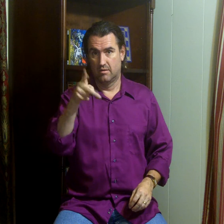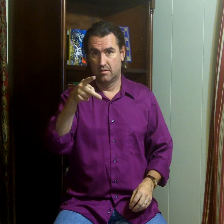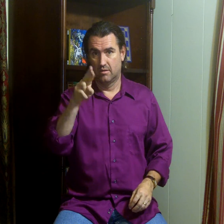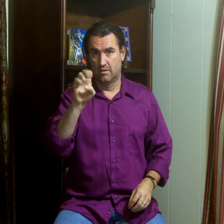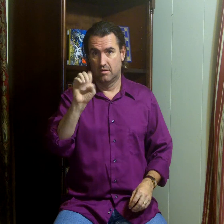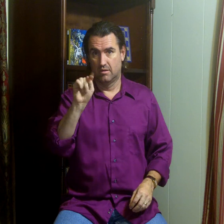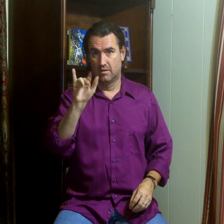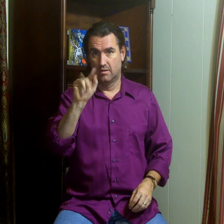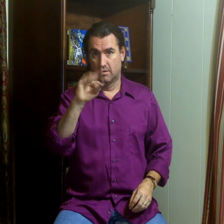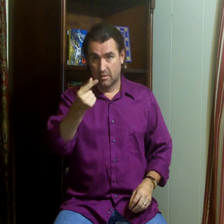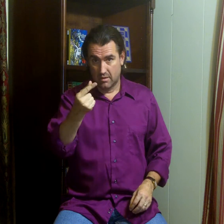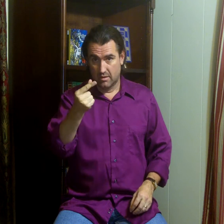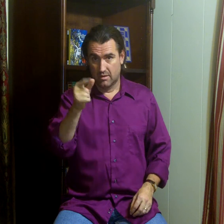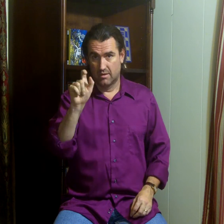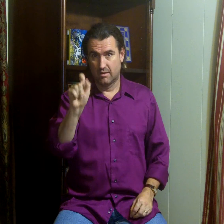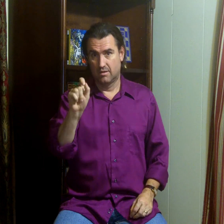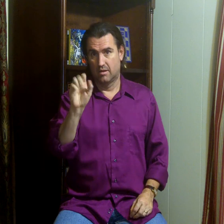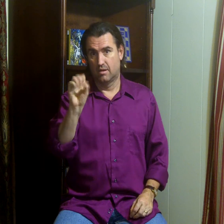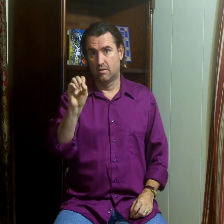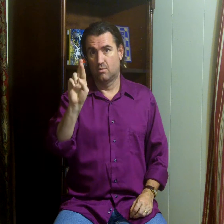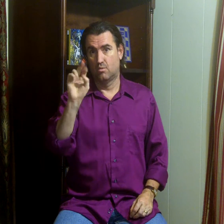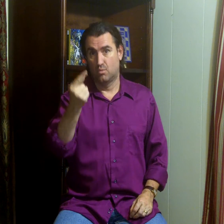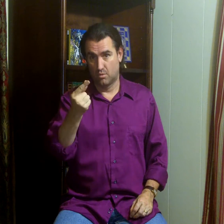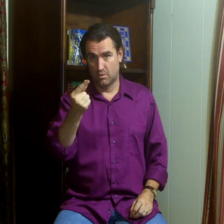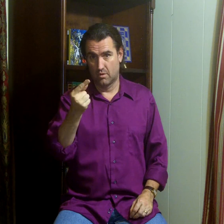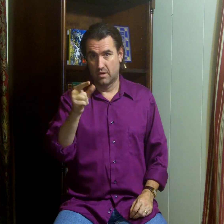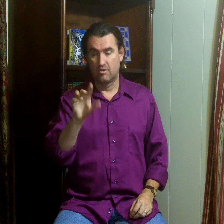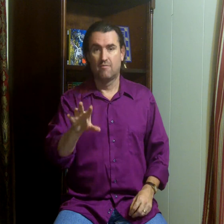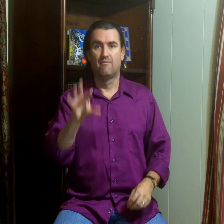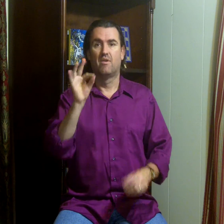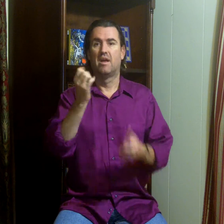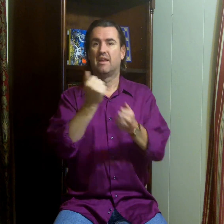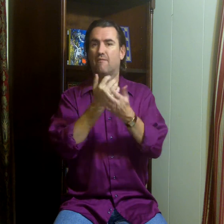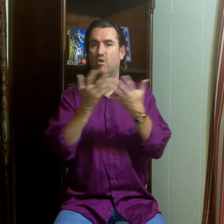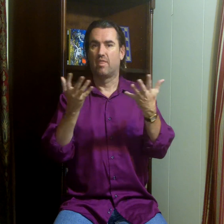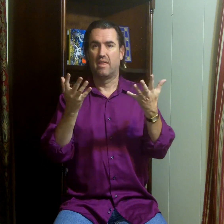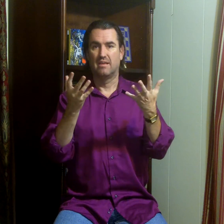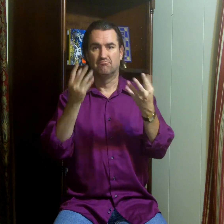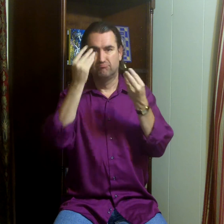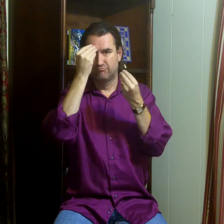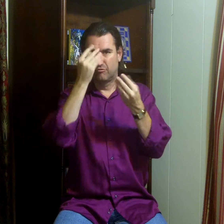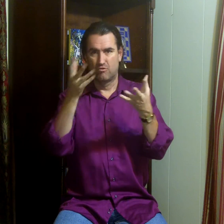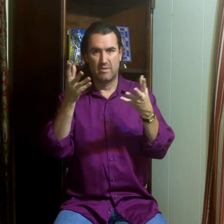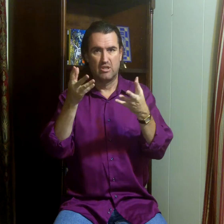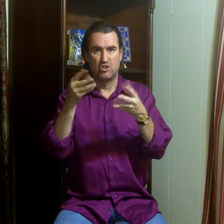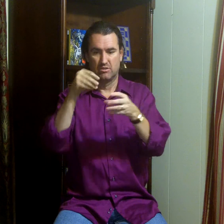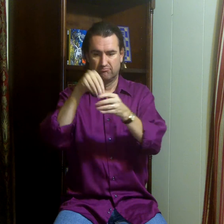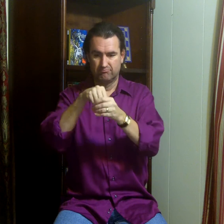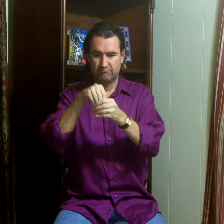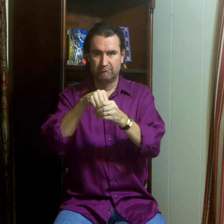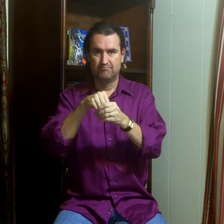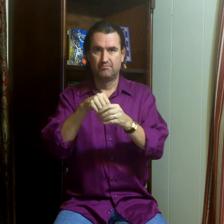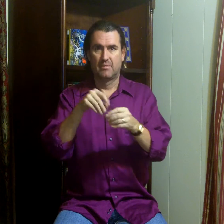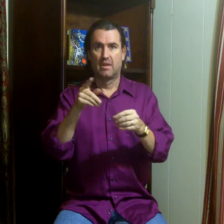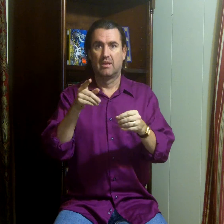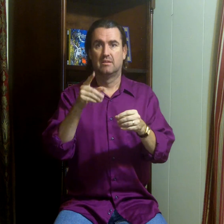www.classroominterpreting.org, and you'll find all the information there that you need to know about the test, including the people who give the test and locations that it's